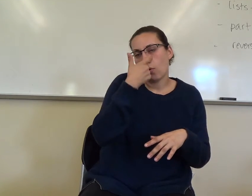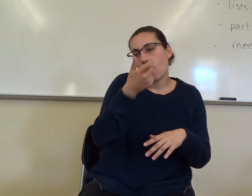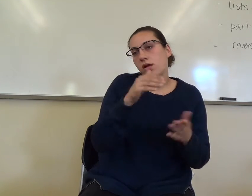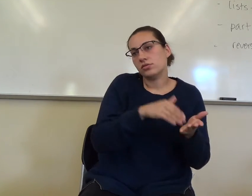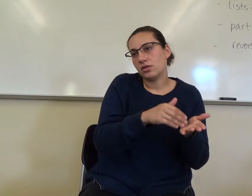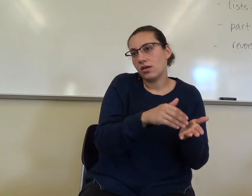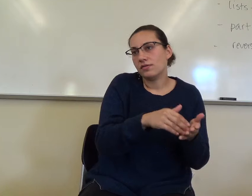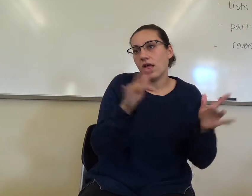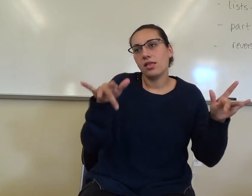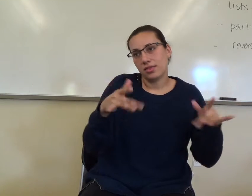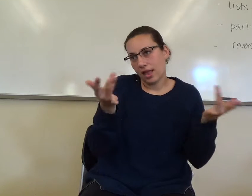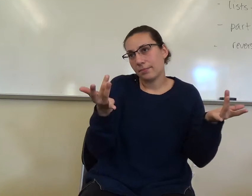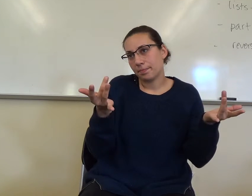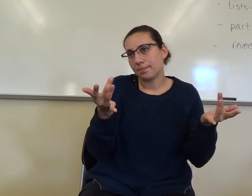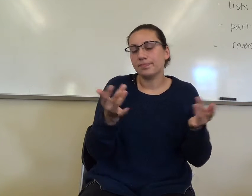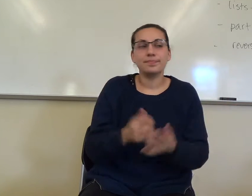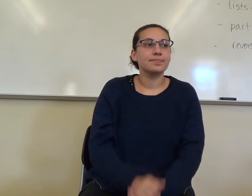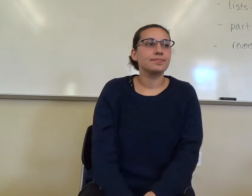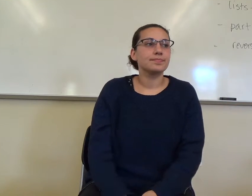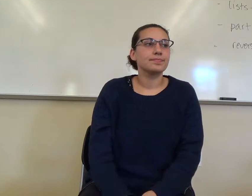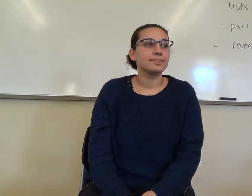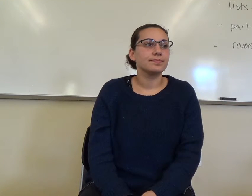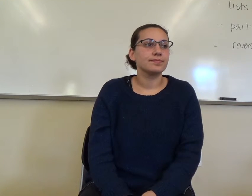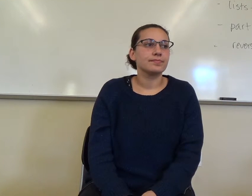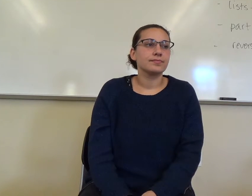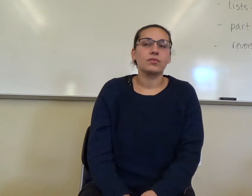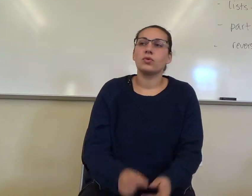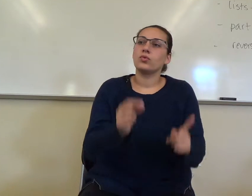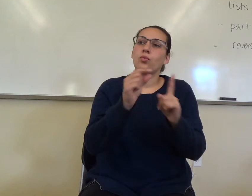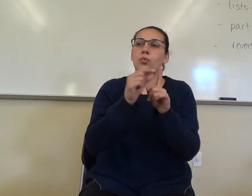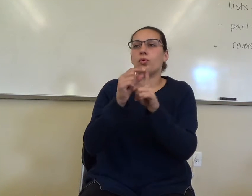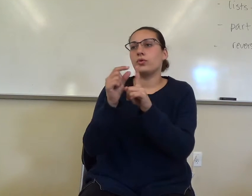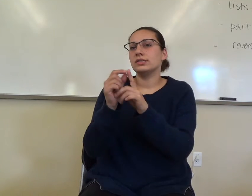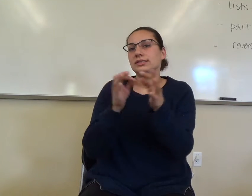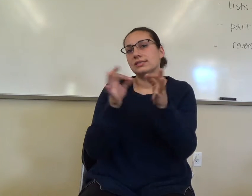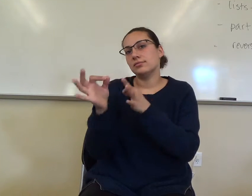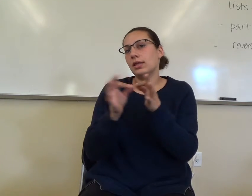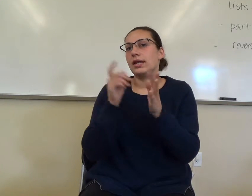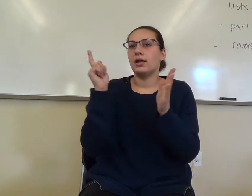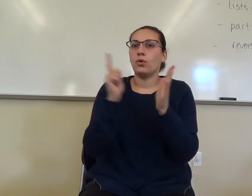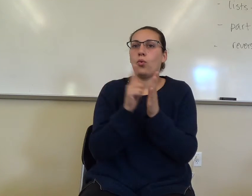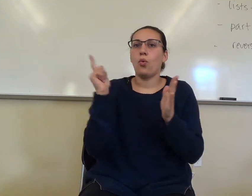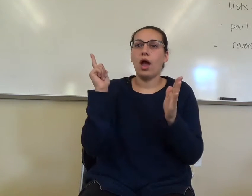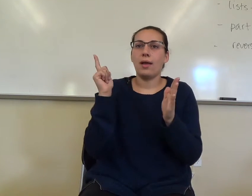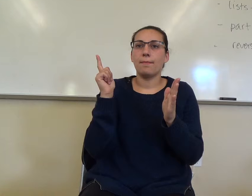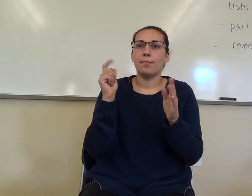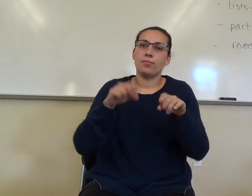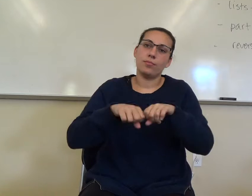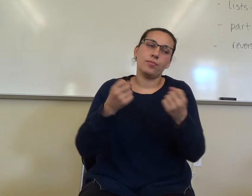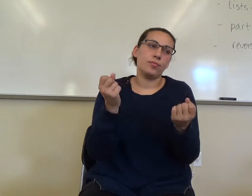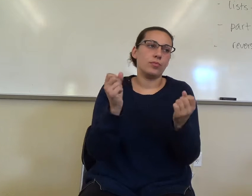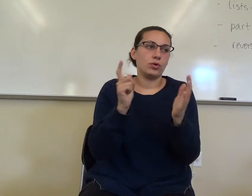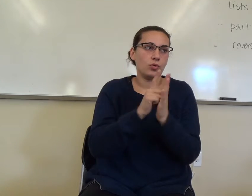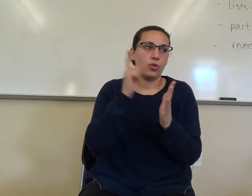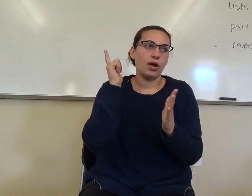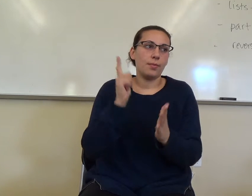okay, and there's all these references to crime, okay, and this is obviously references to crime